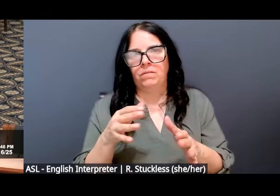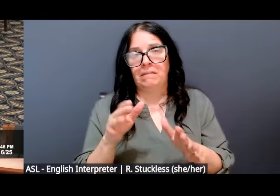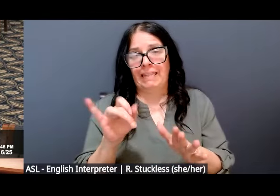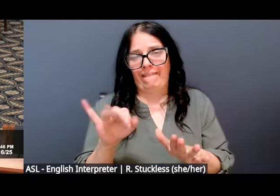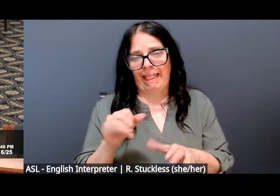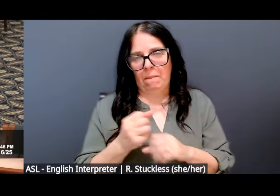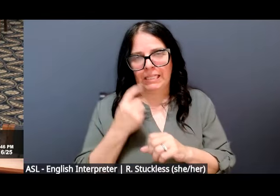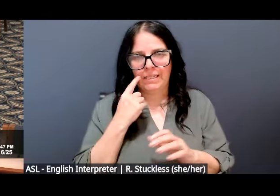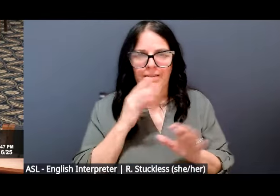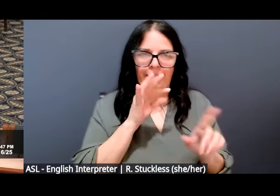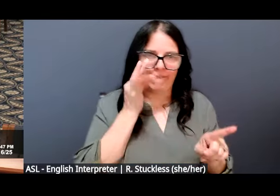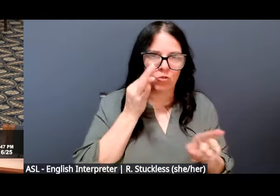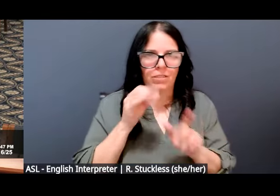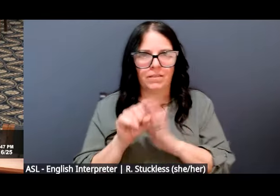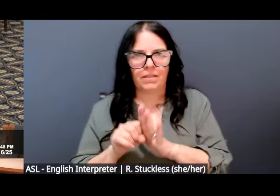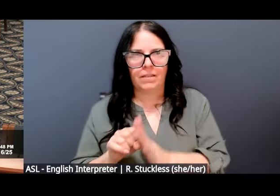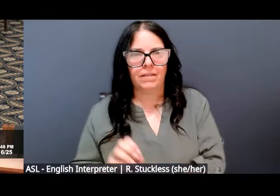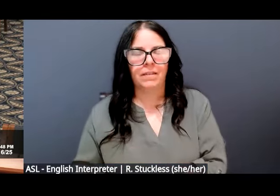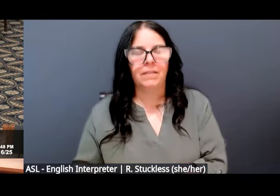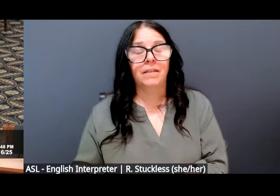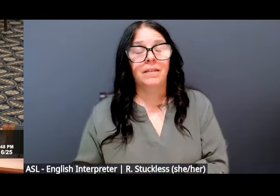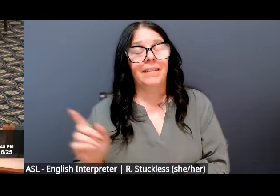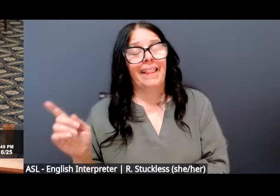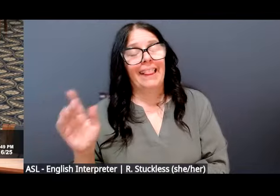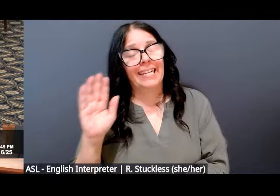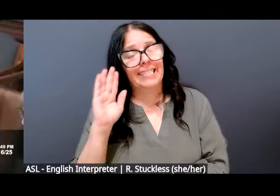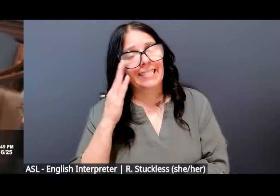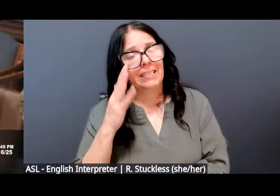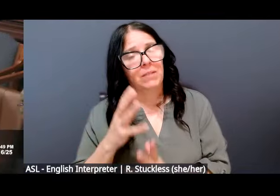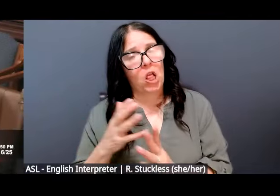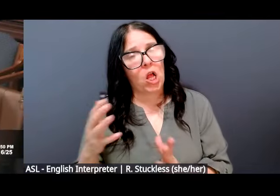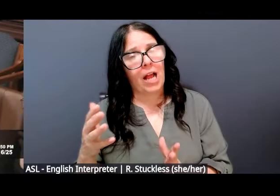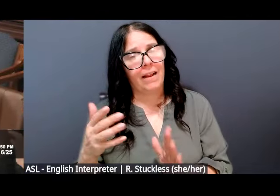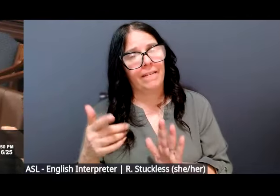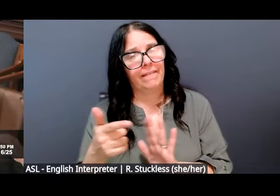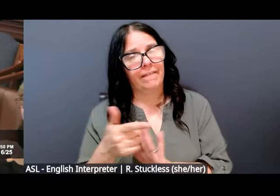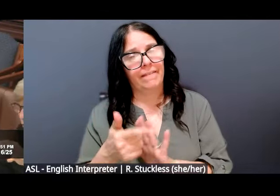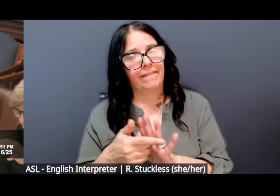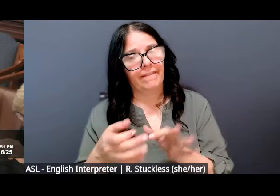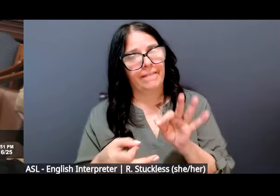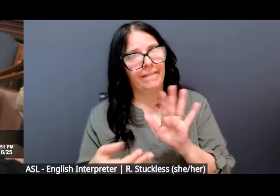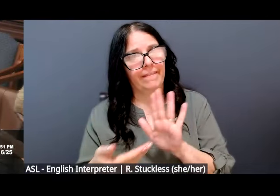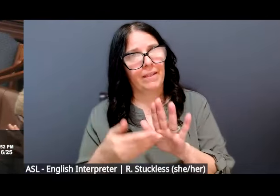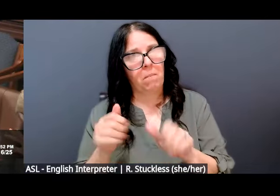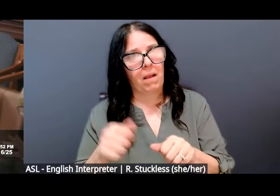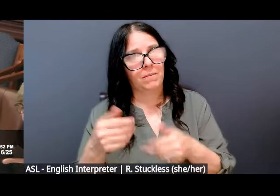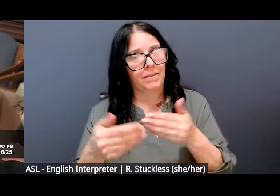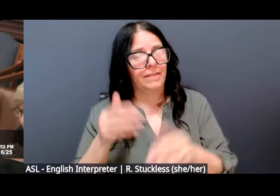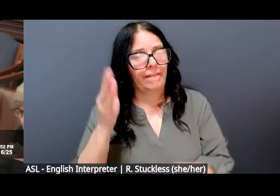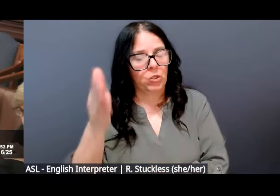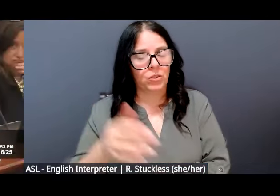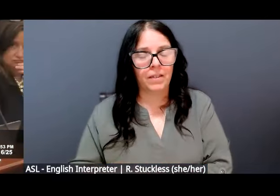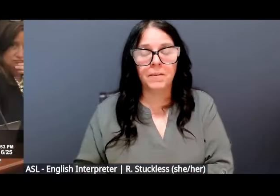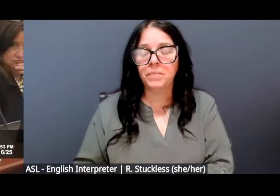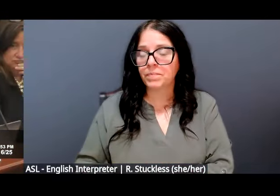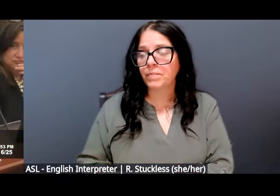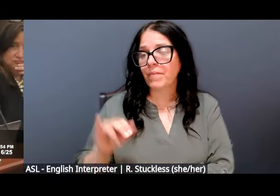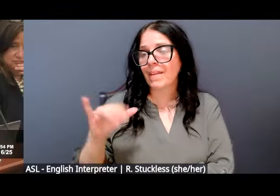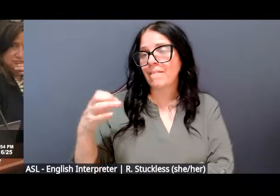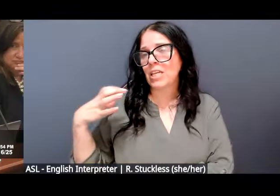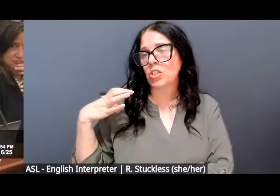not necessarily. That sounds like a lot of litigation in the future. So And- that- but somewhere, I mean, the way that that could be